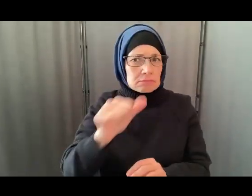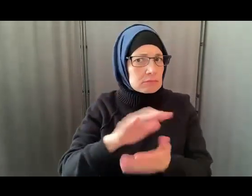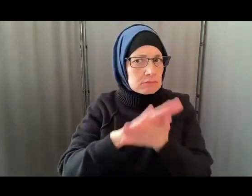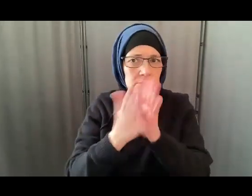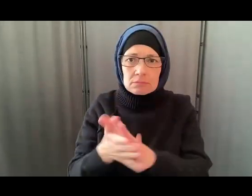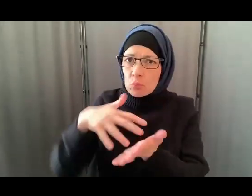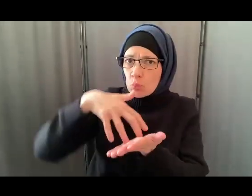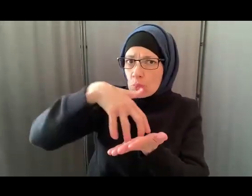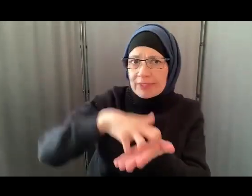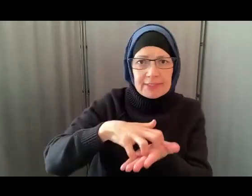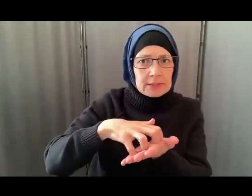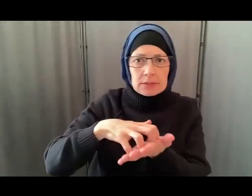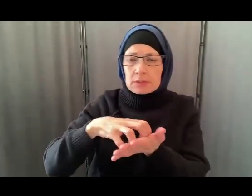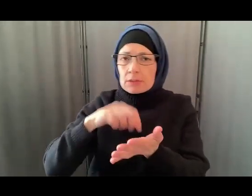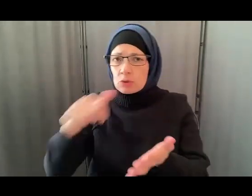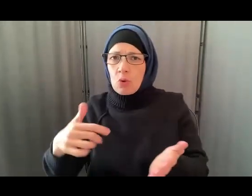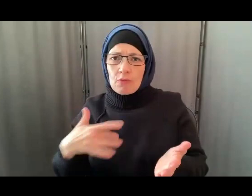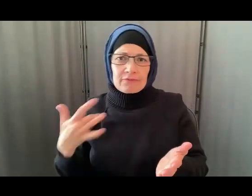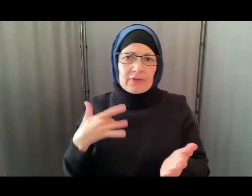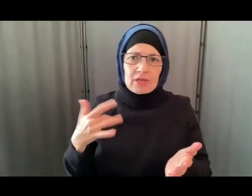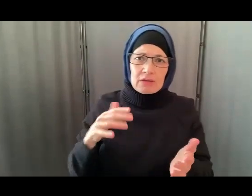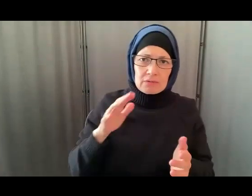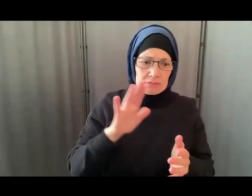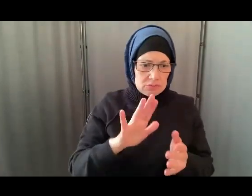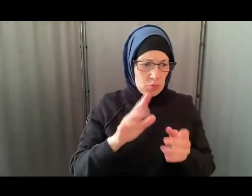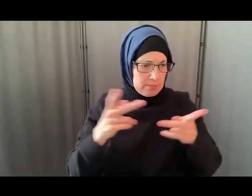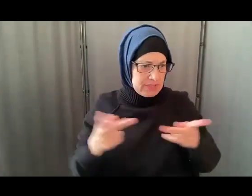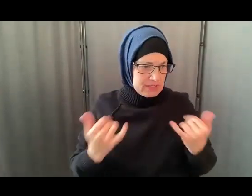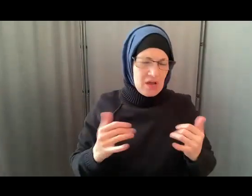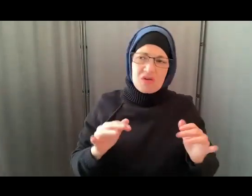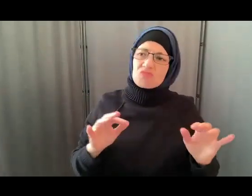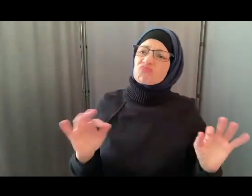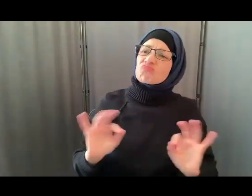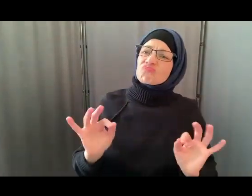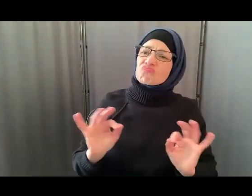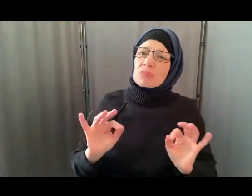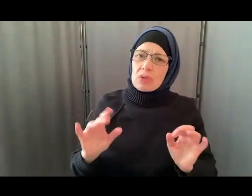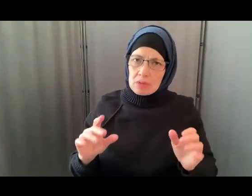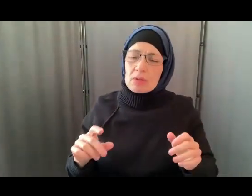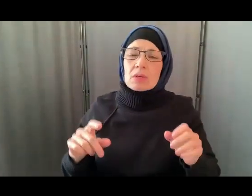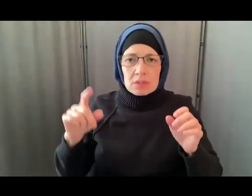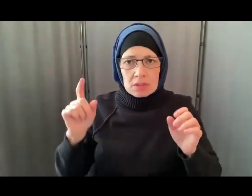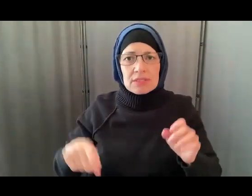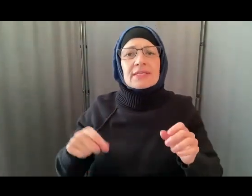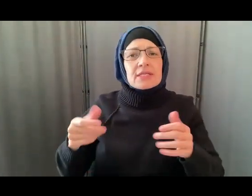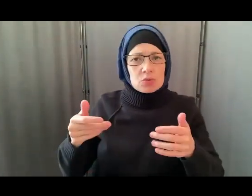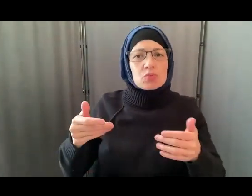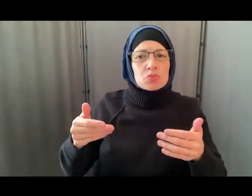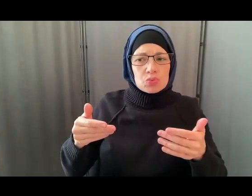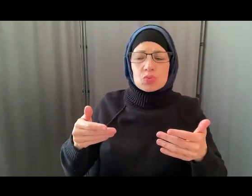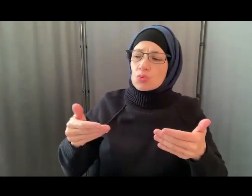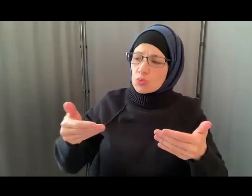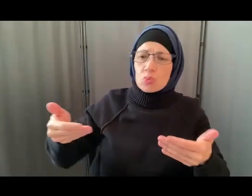underestimate where you are, and invite for a peace, truce,